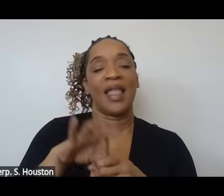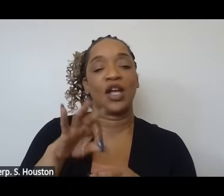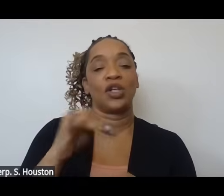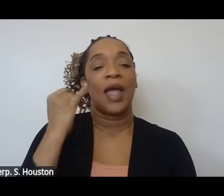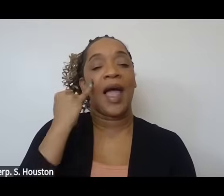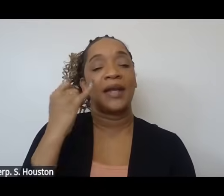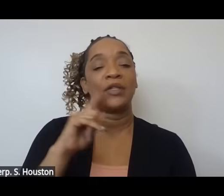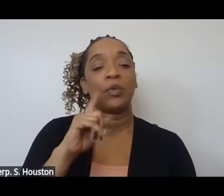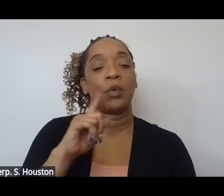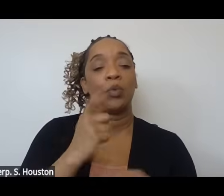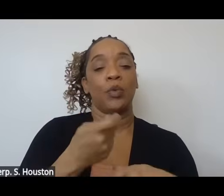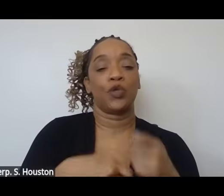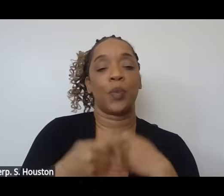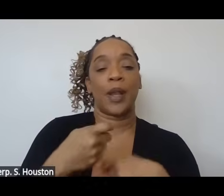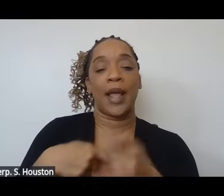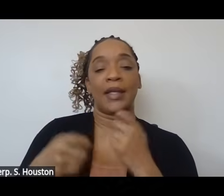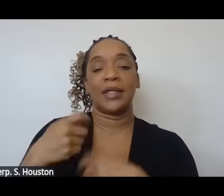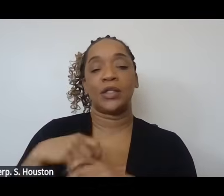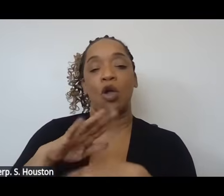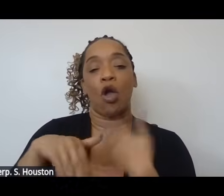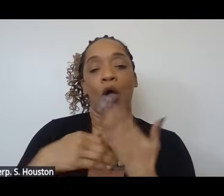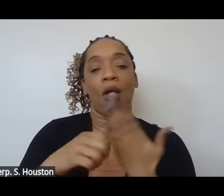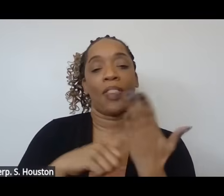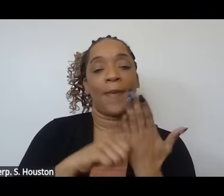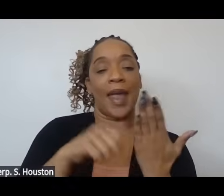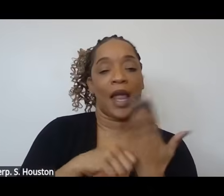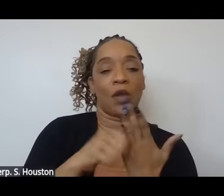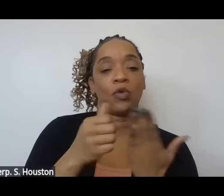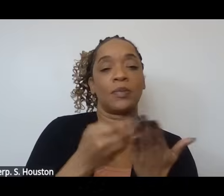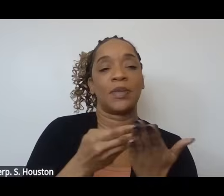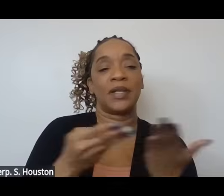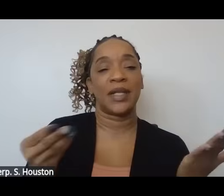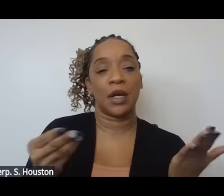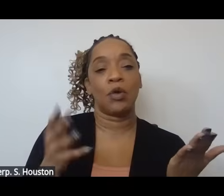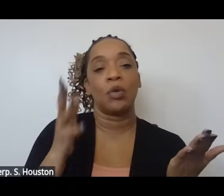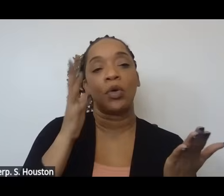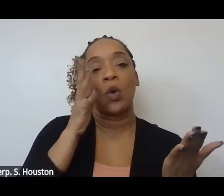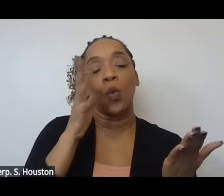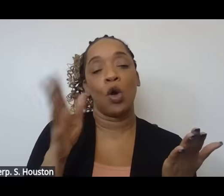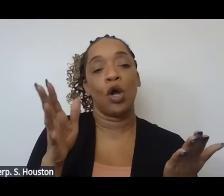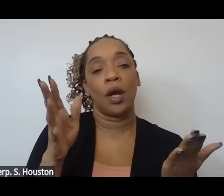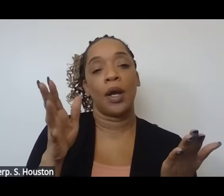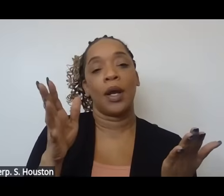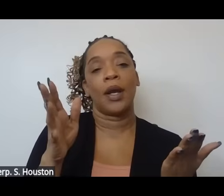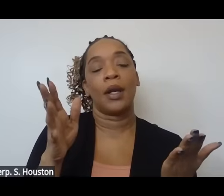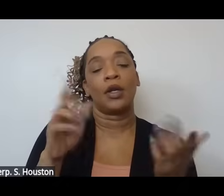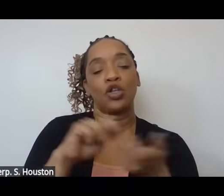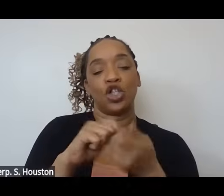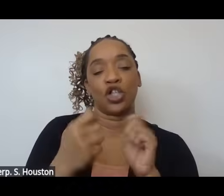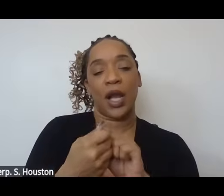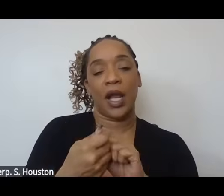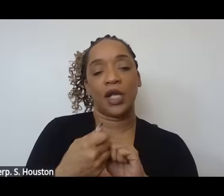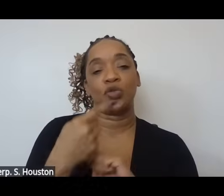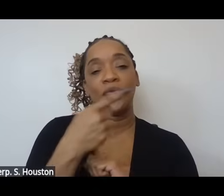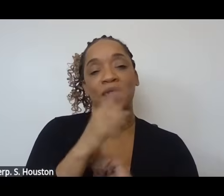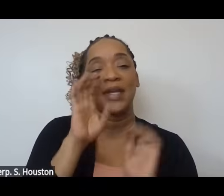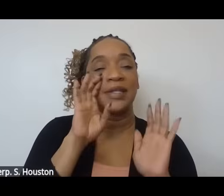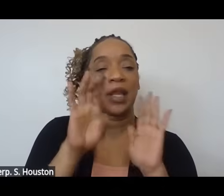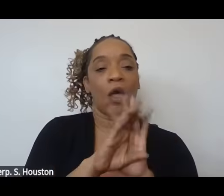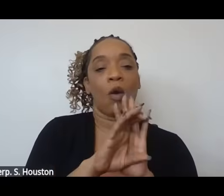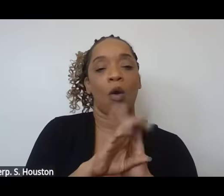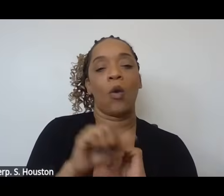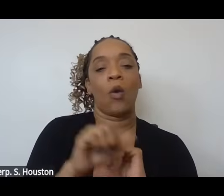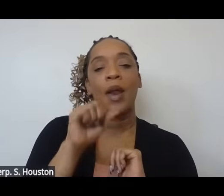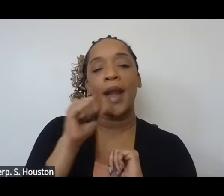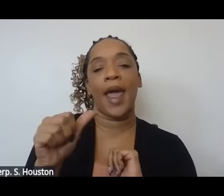replace all of the materials that go online, everything with it would go to this logo instead of being on the Bureau of